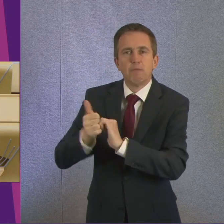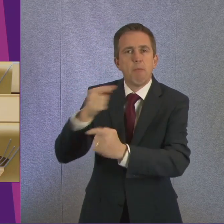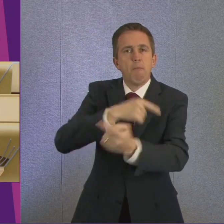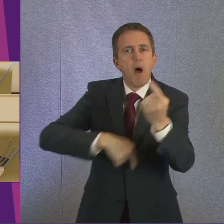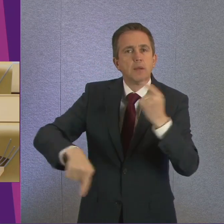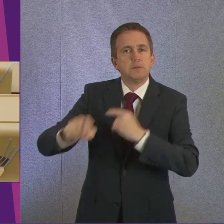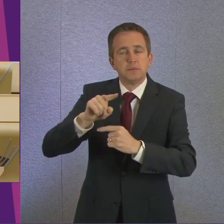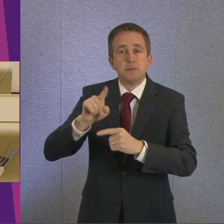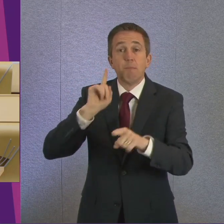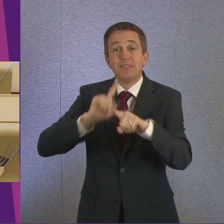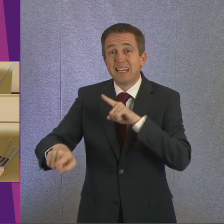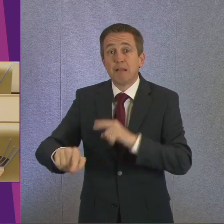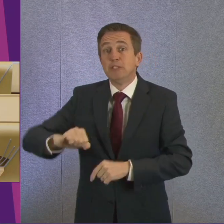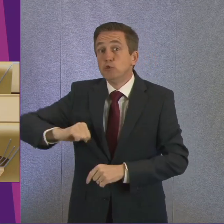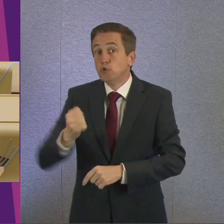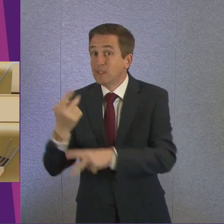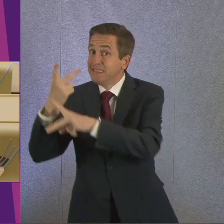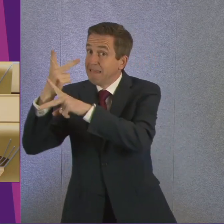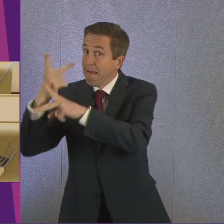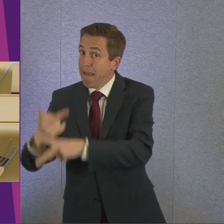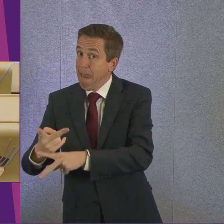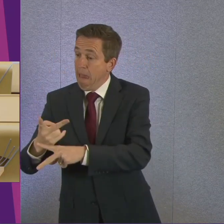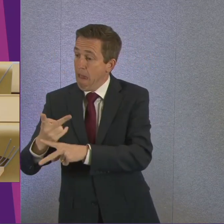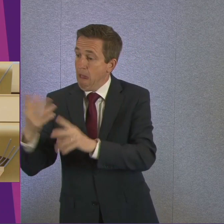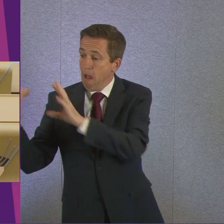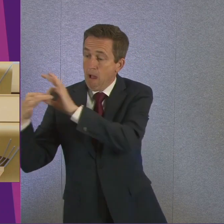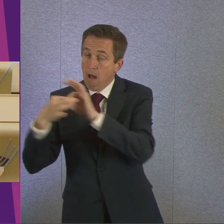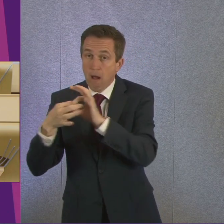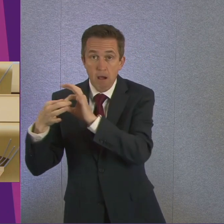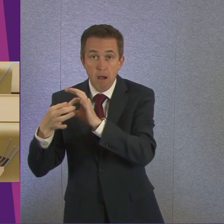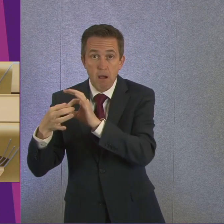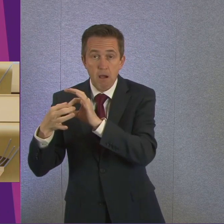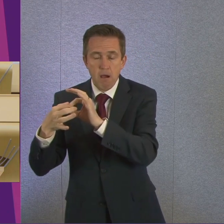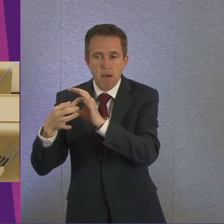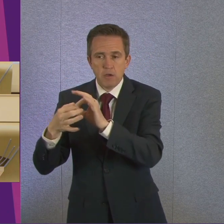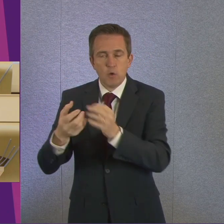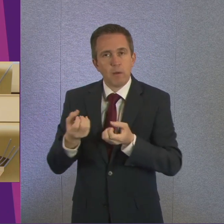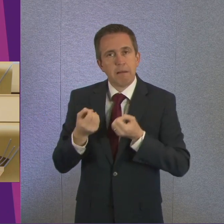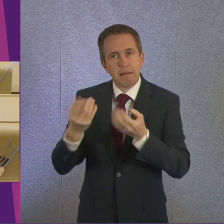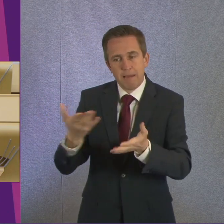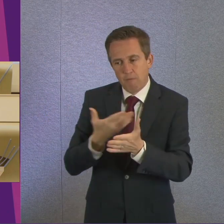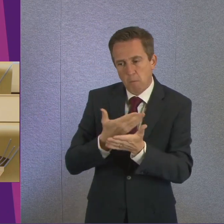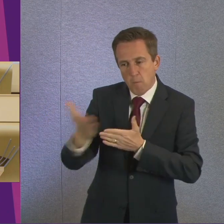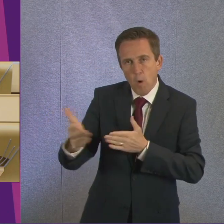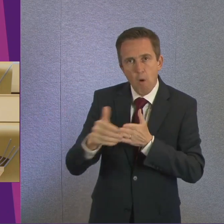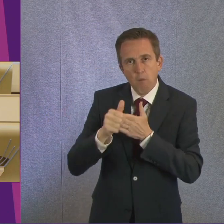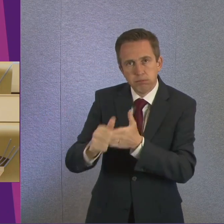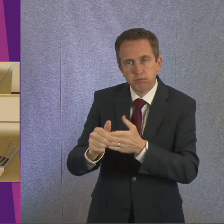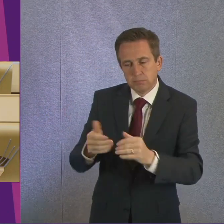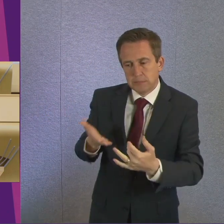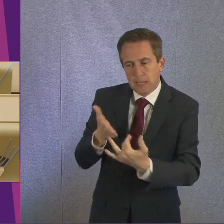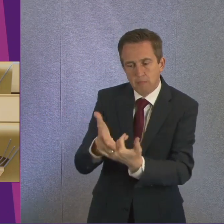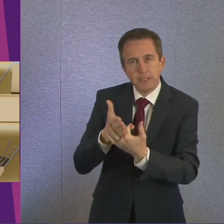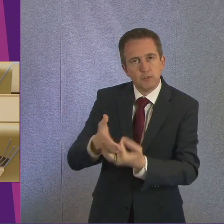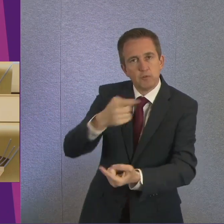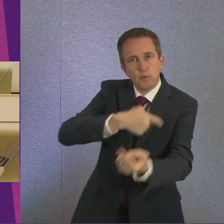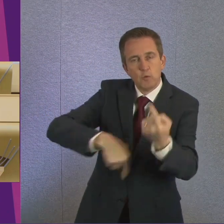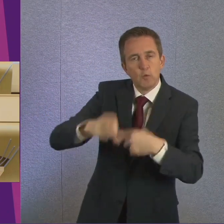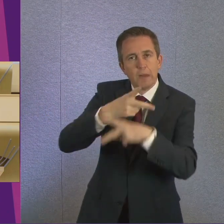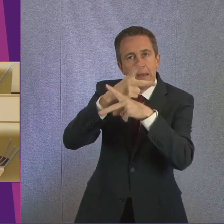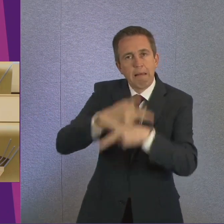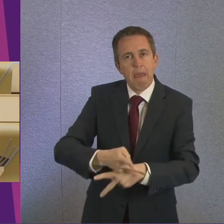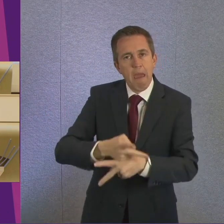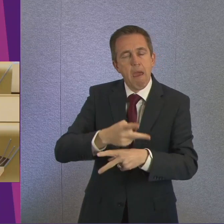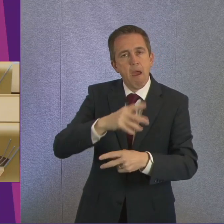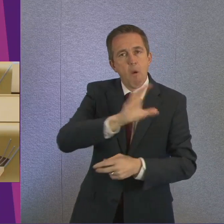importantly, Scottish Care, so that we have much greater direct intervention and control and support